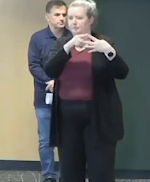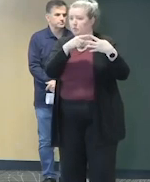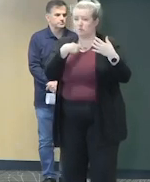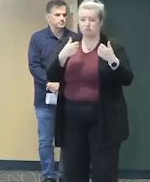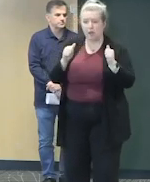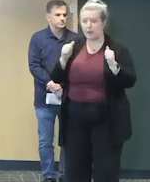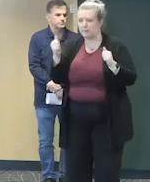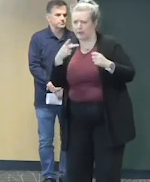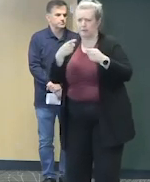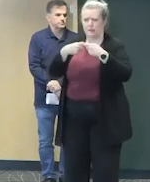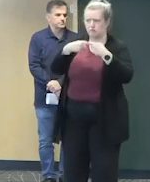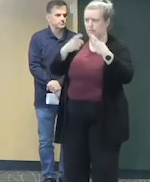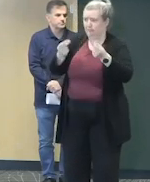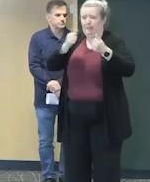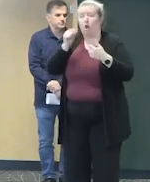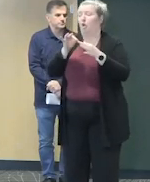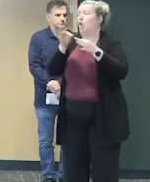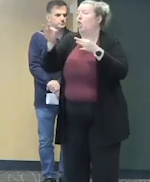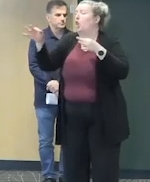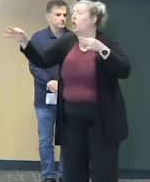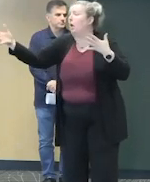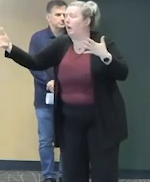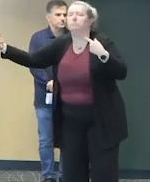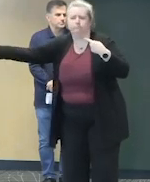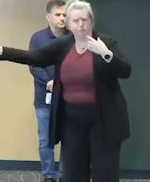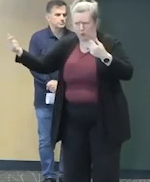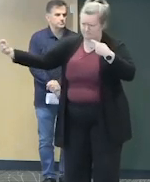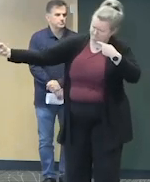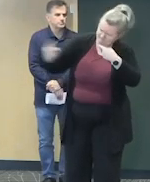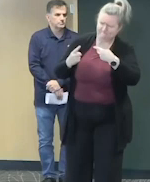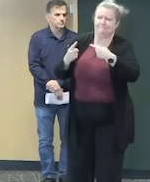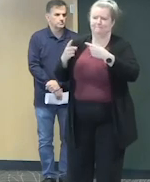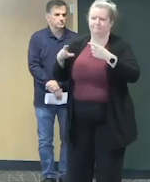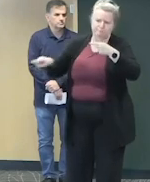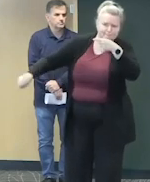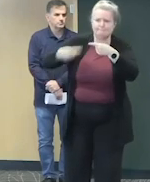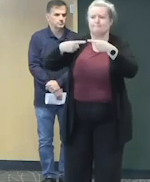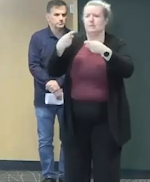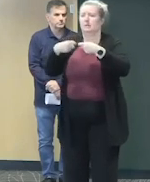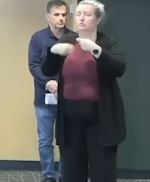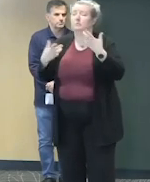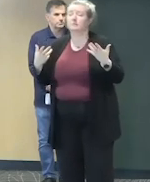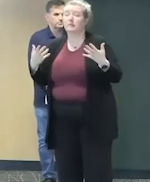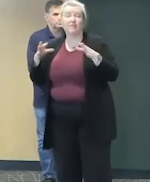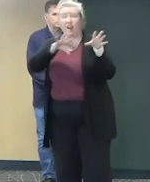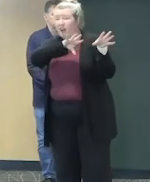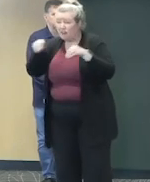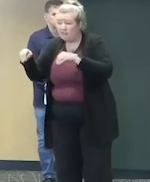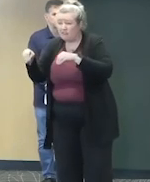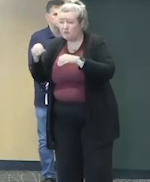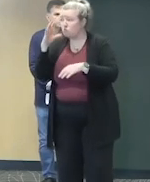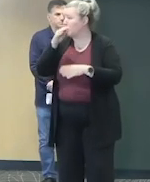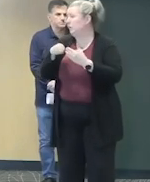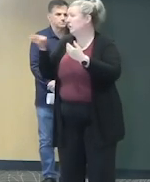priority. If you are experiencing an outage, as the governor mentioned, please don't assume your neighbors have called. Contact your